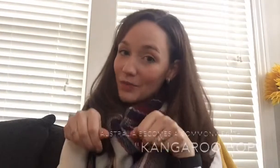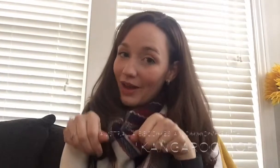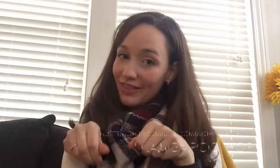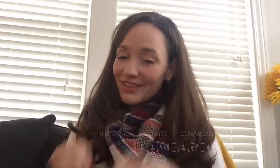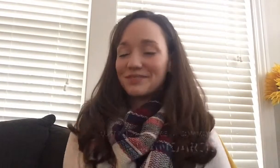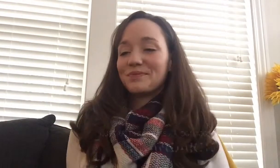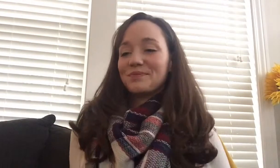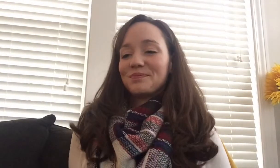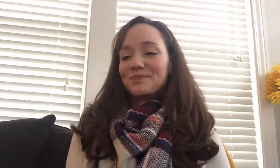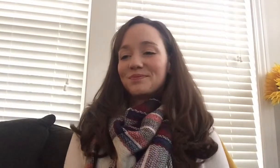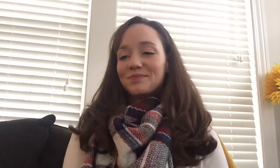Commonwealth.